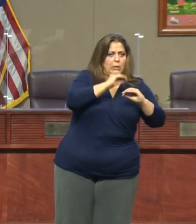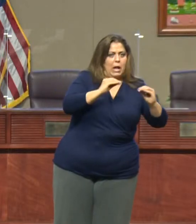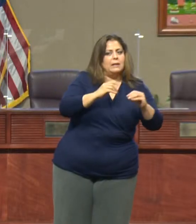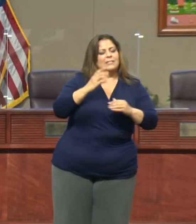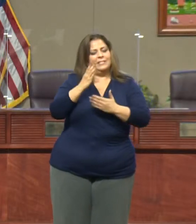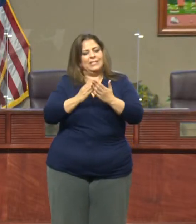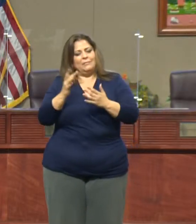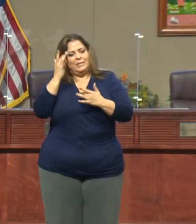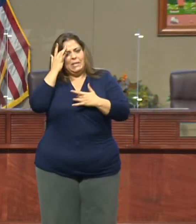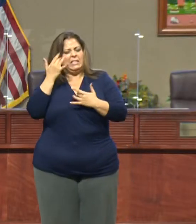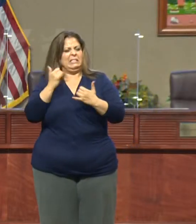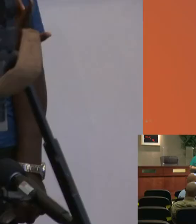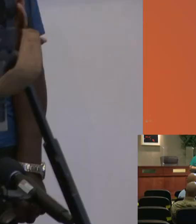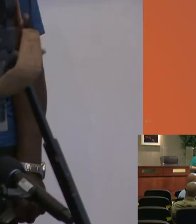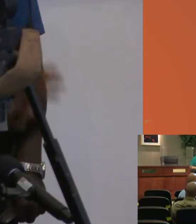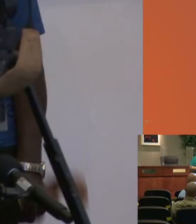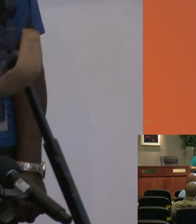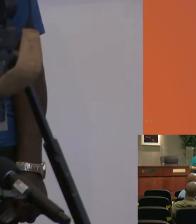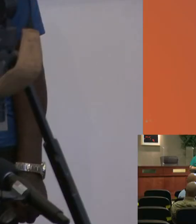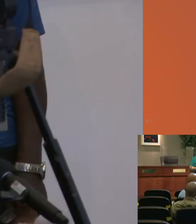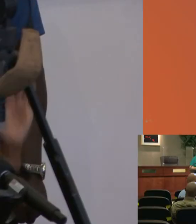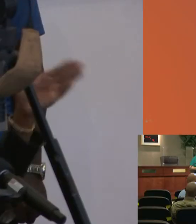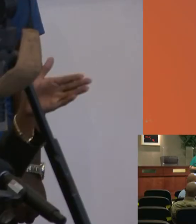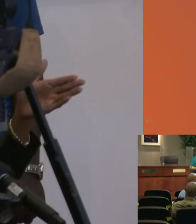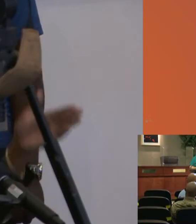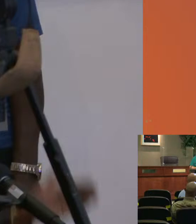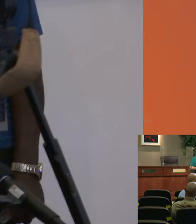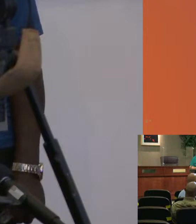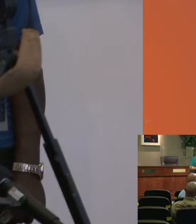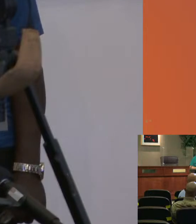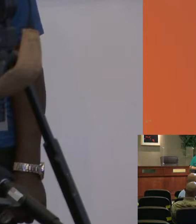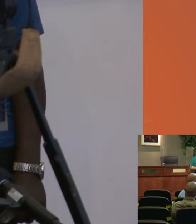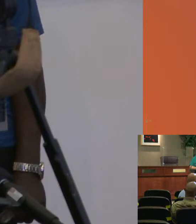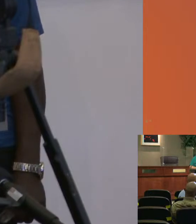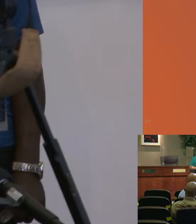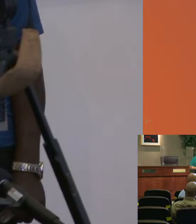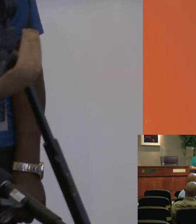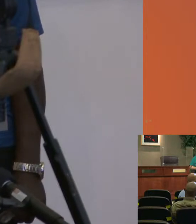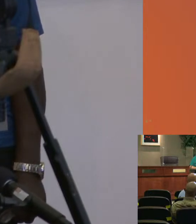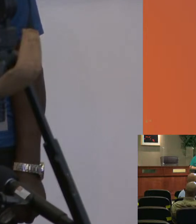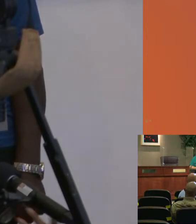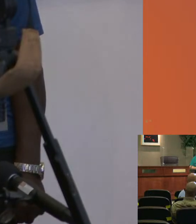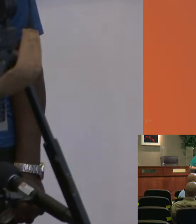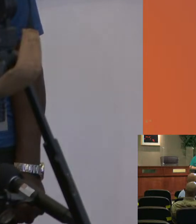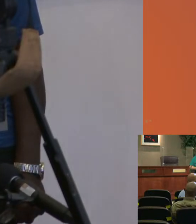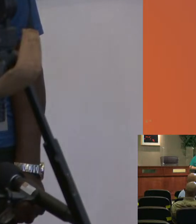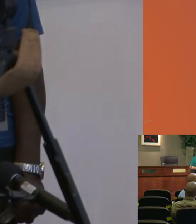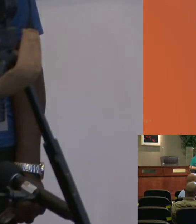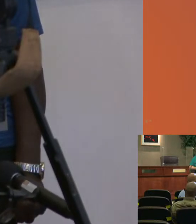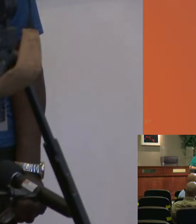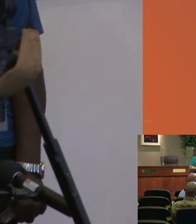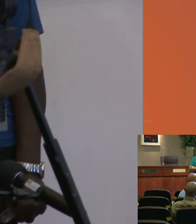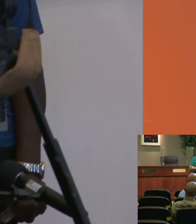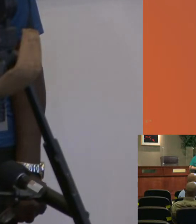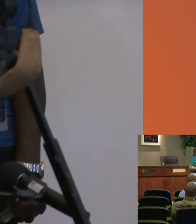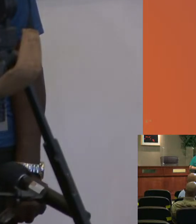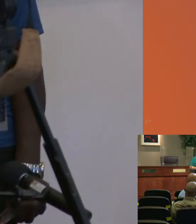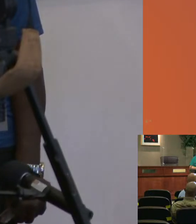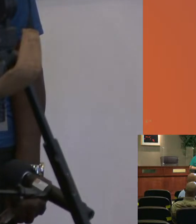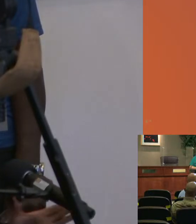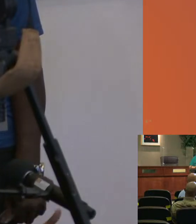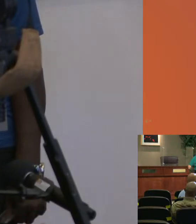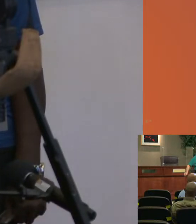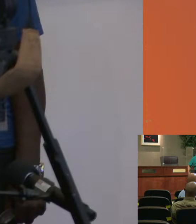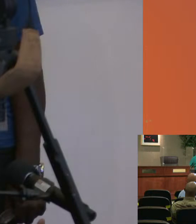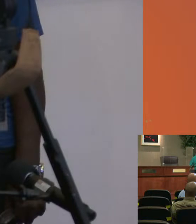This is Melissa Thomas with Florida National News. This question is for you, Dr. Pino. Now with the increase in interest with